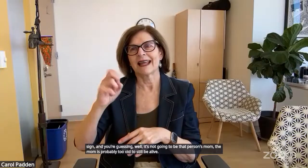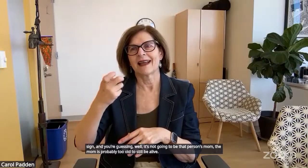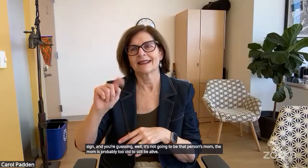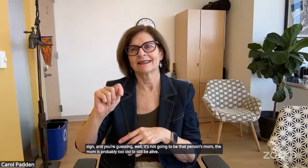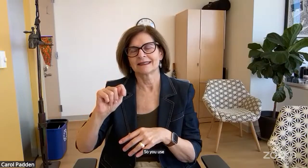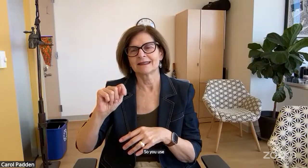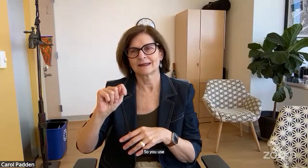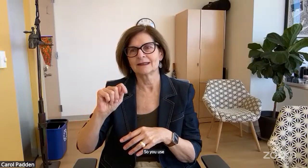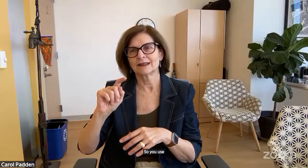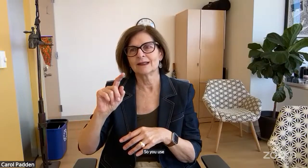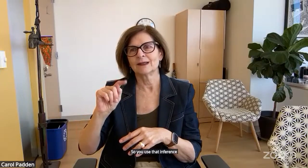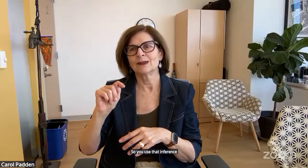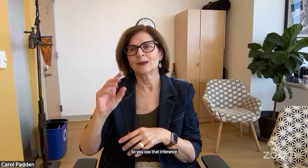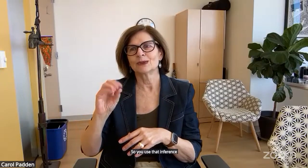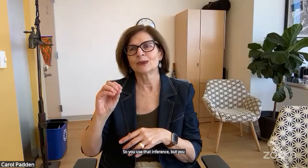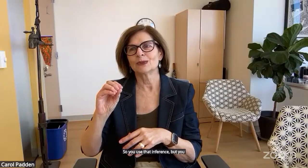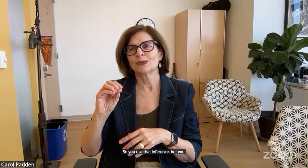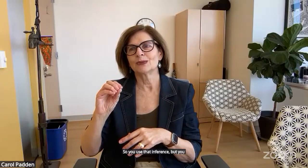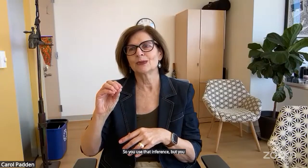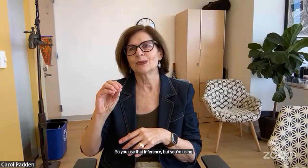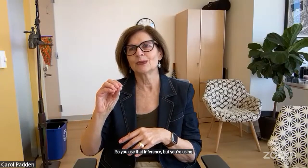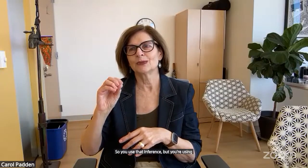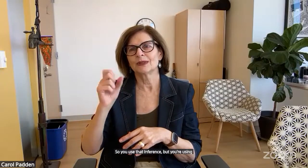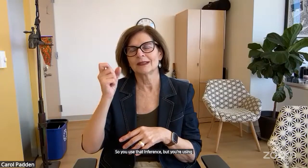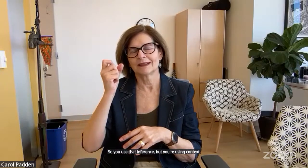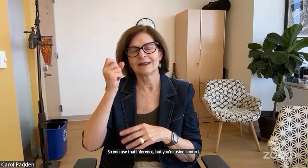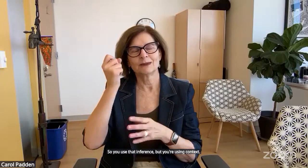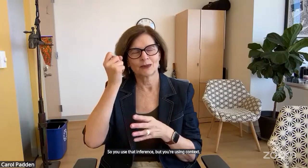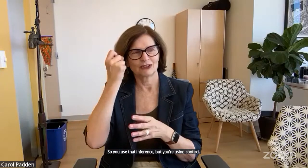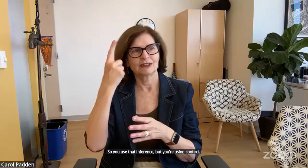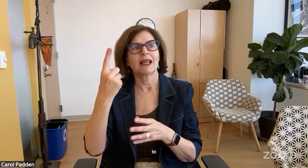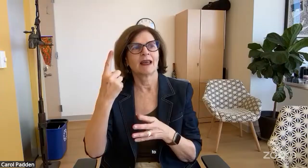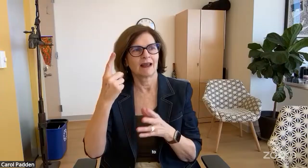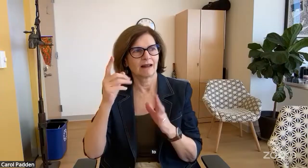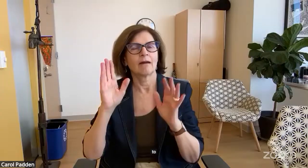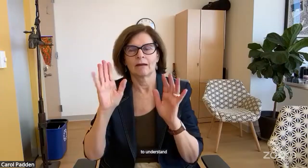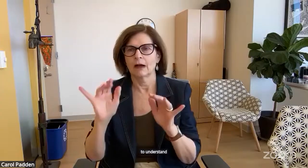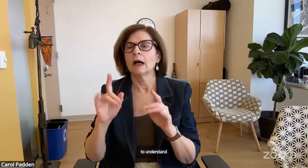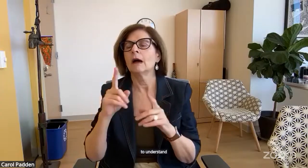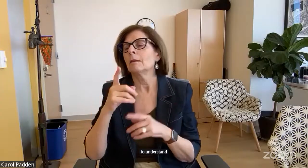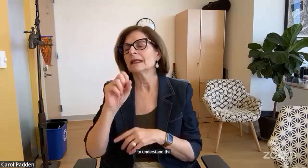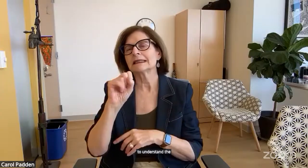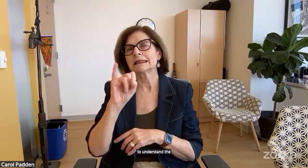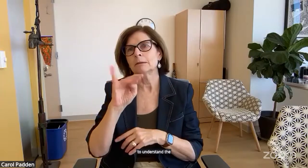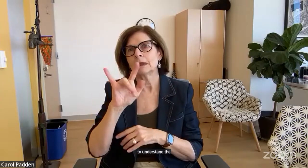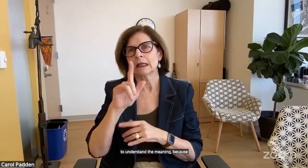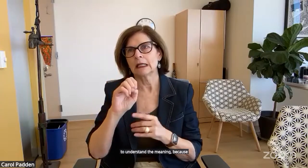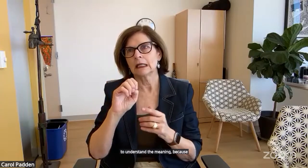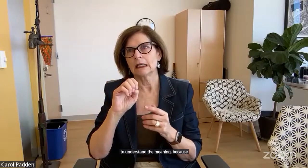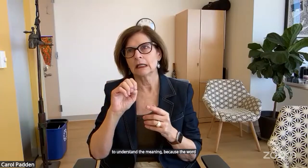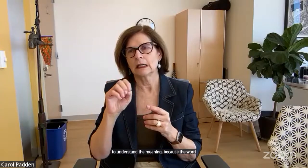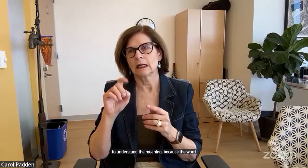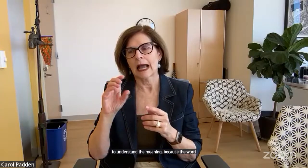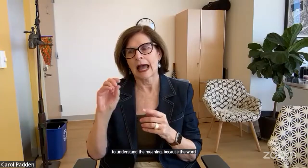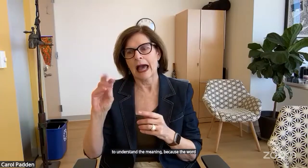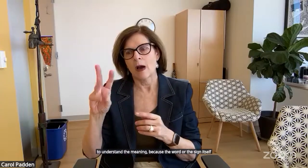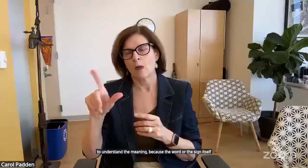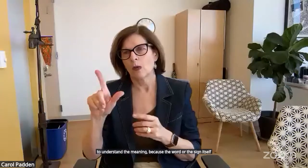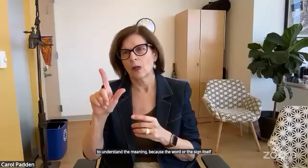use that inference, but you're using context to understand the meaning because the word or the sign itself is